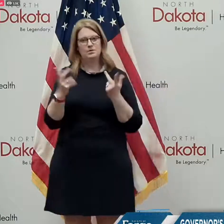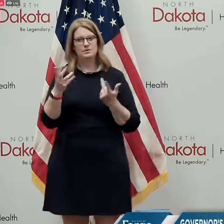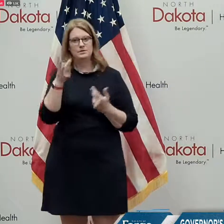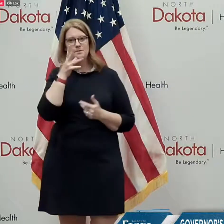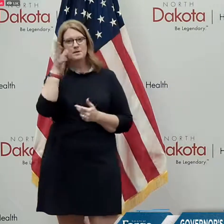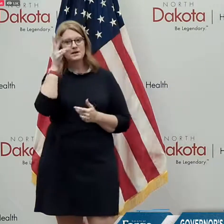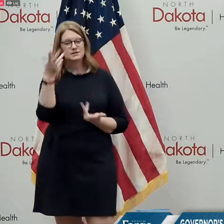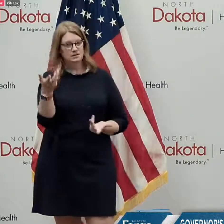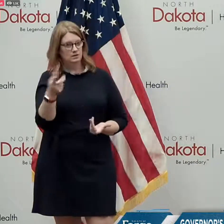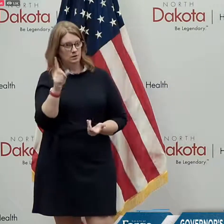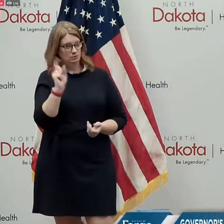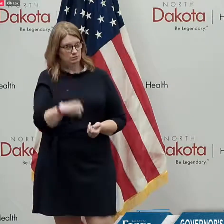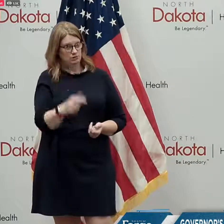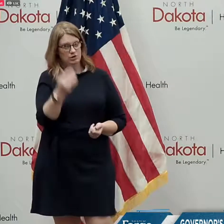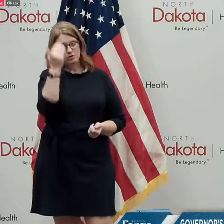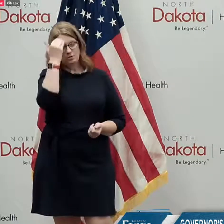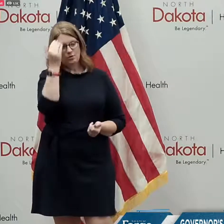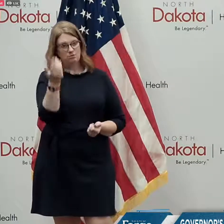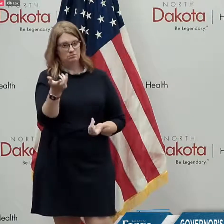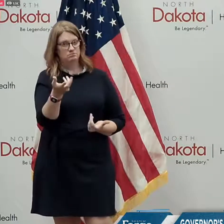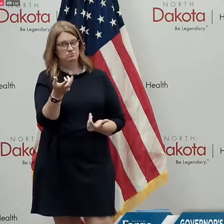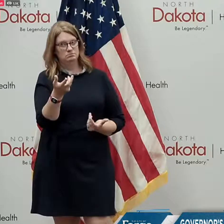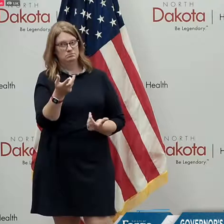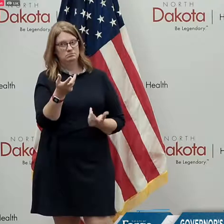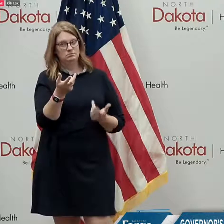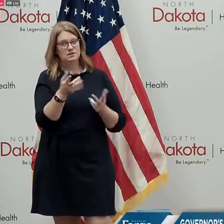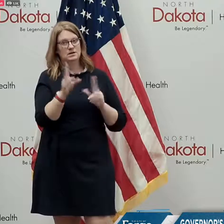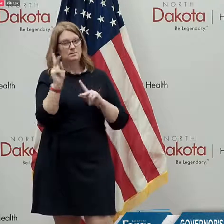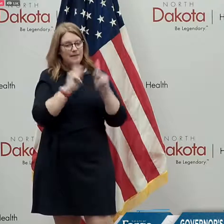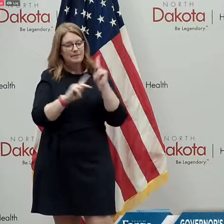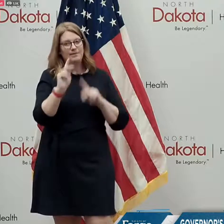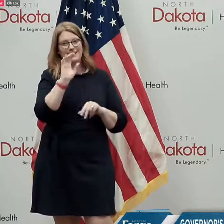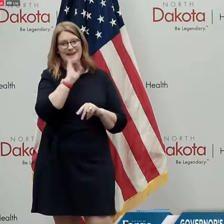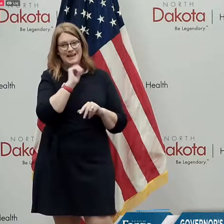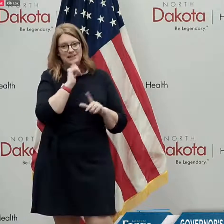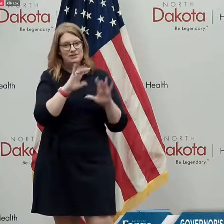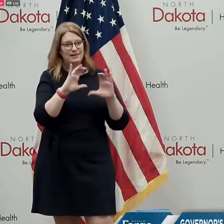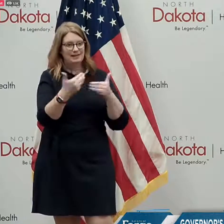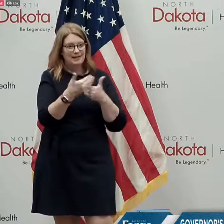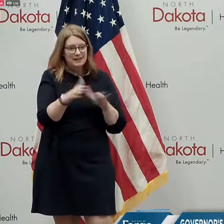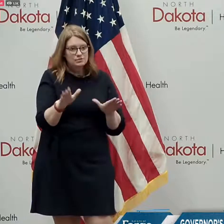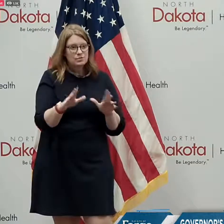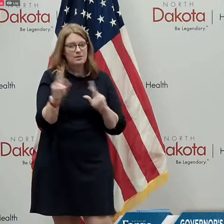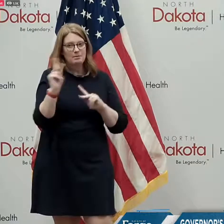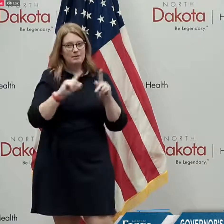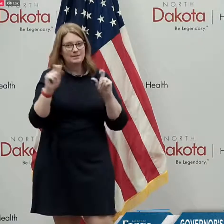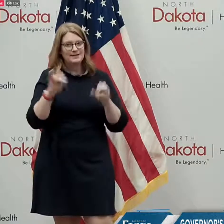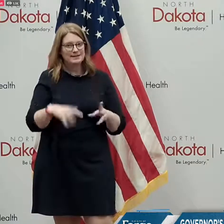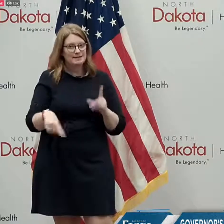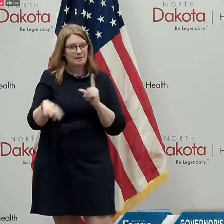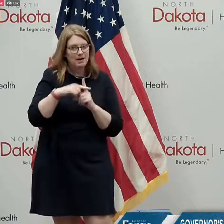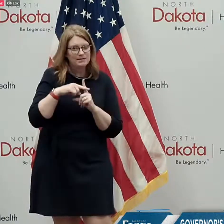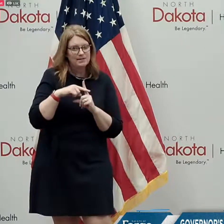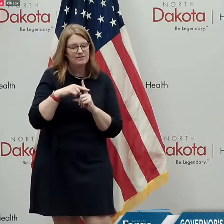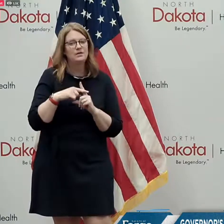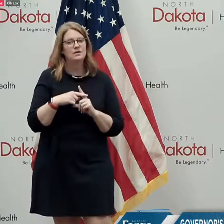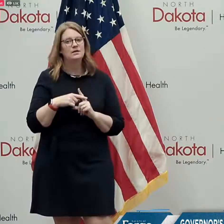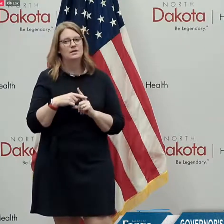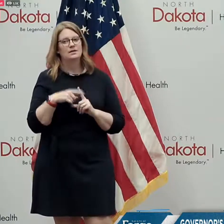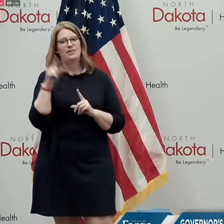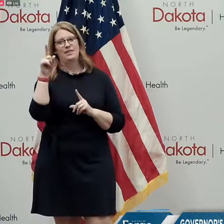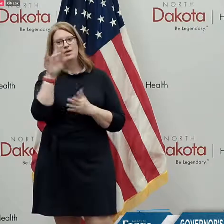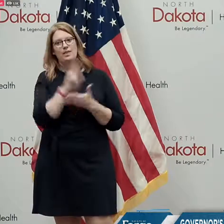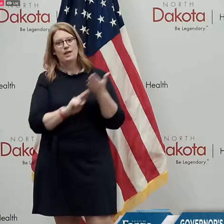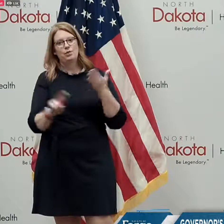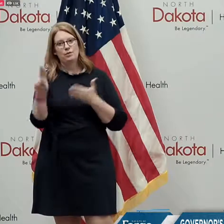they'll say, don't we deserve to know how many people and what ages and what classrooms were people that tested positive at a university